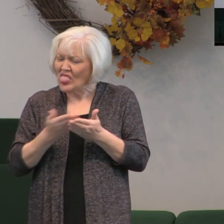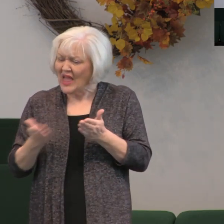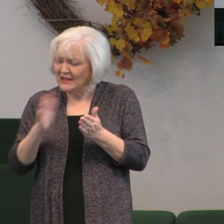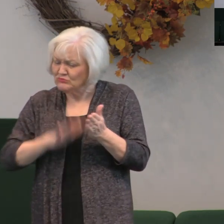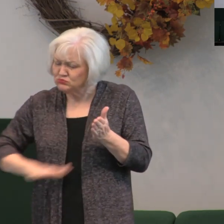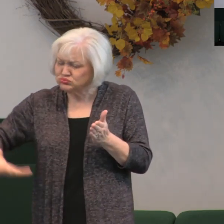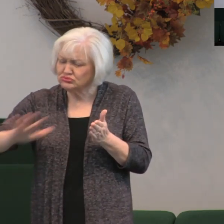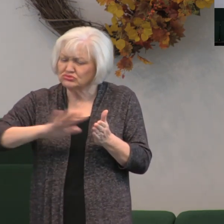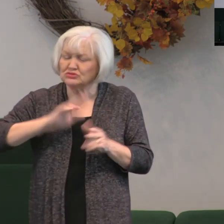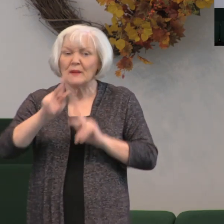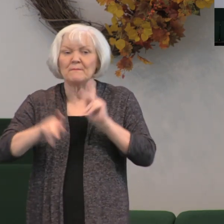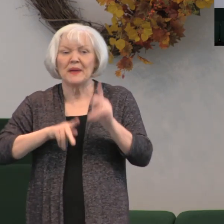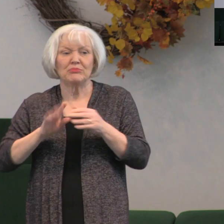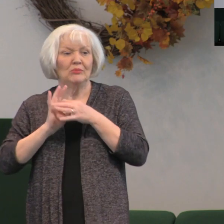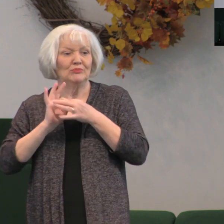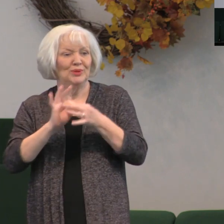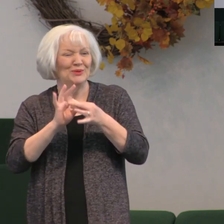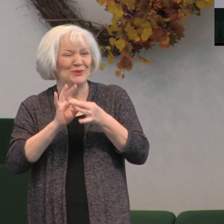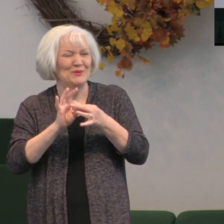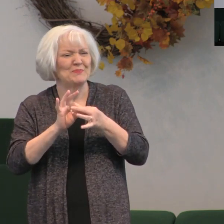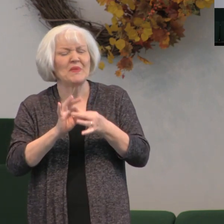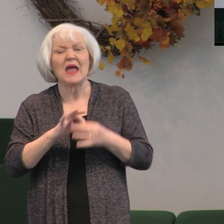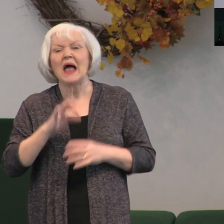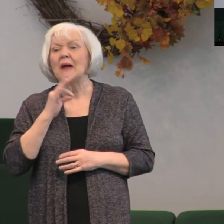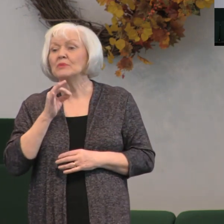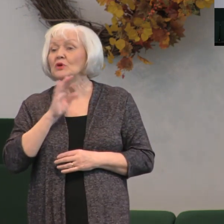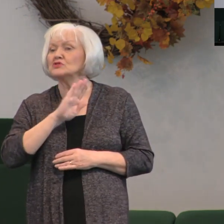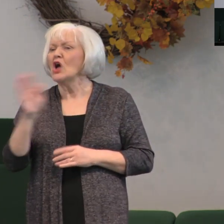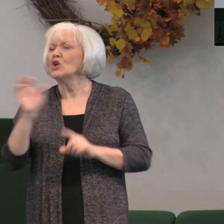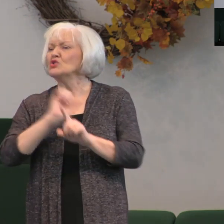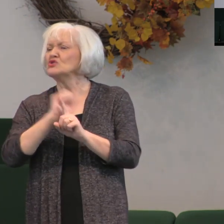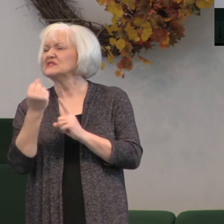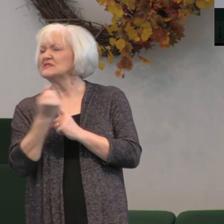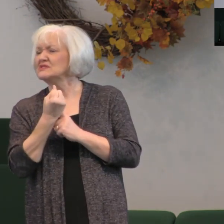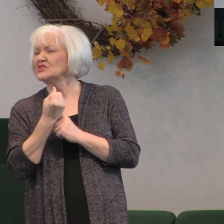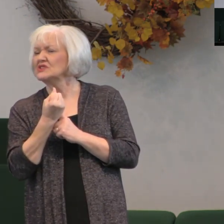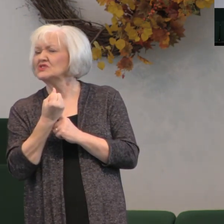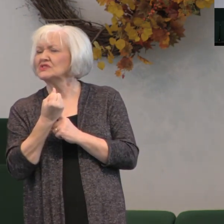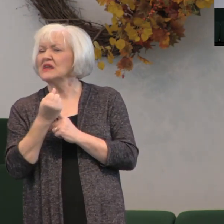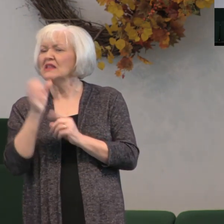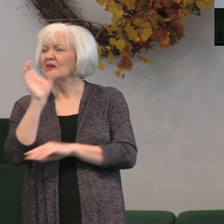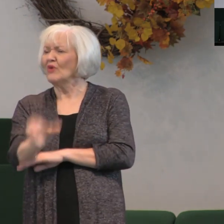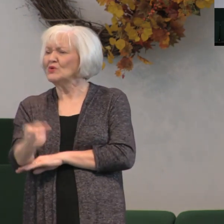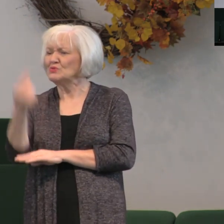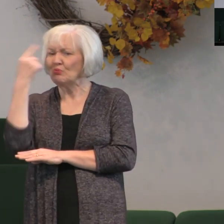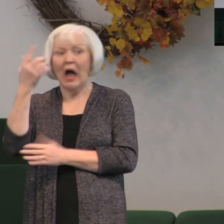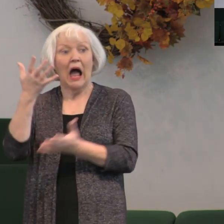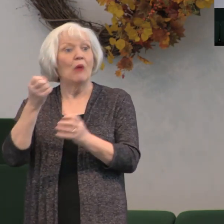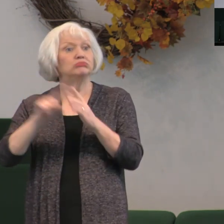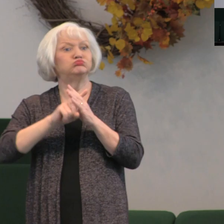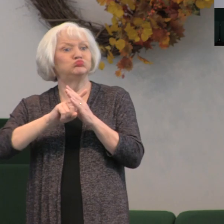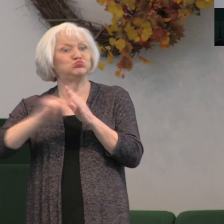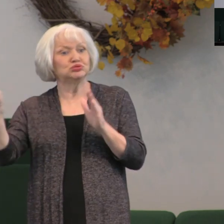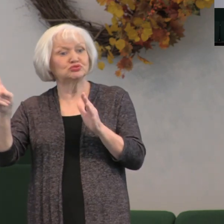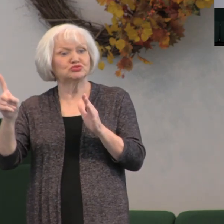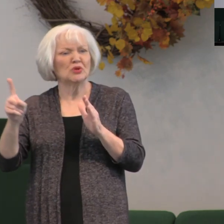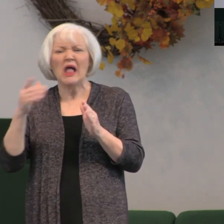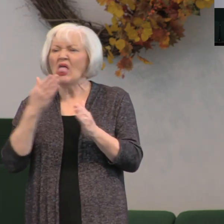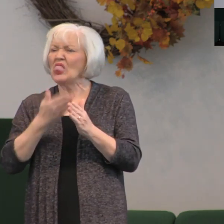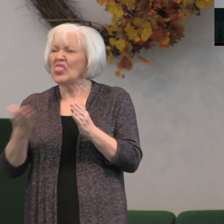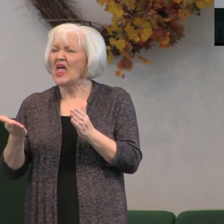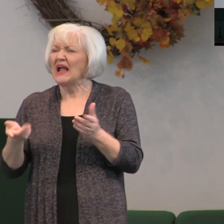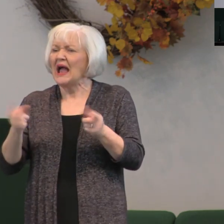us. I want to ask you, what are the situations around you that make you want to run away? What are the things that happen